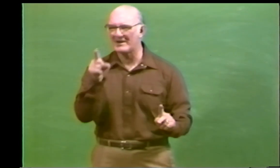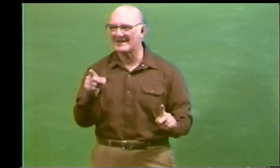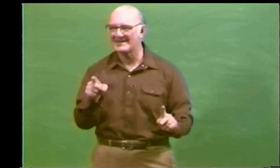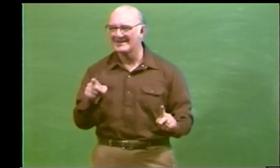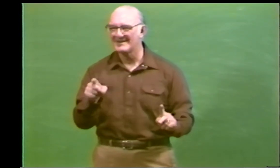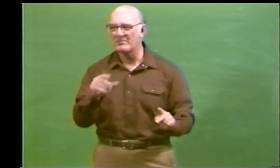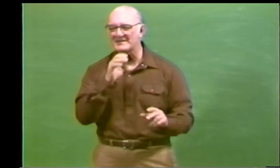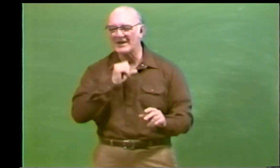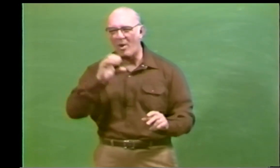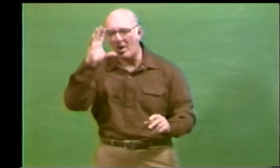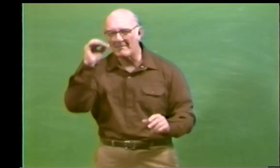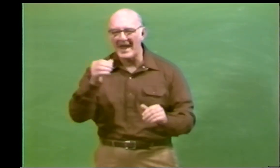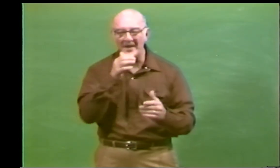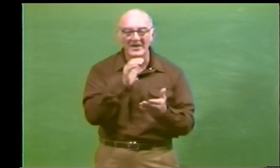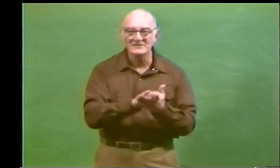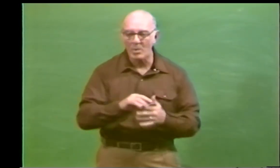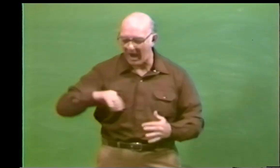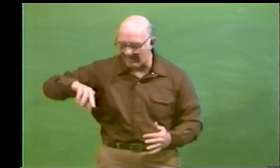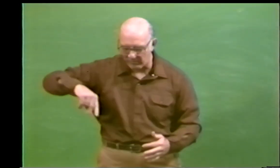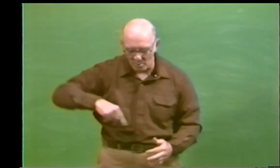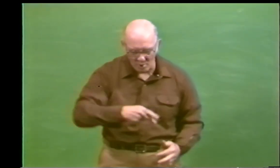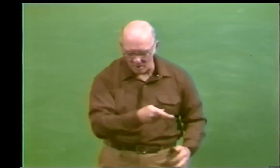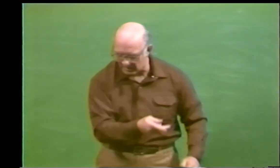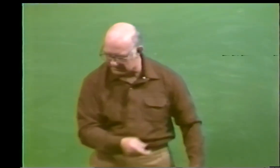really. But the old man and his wife work.